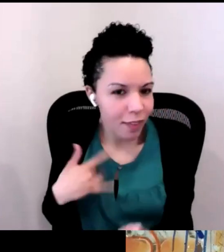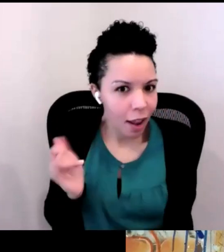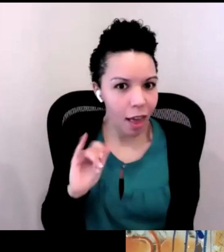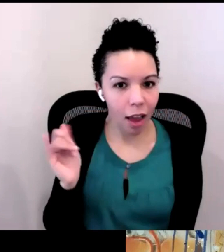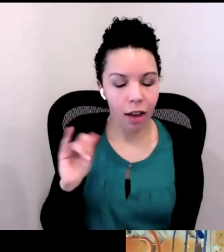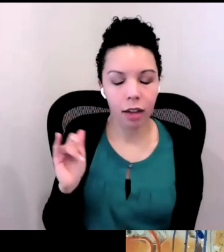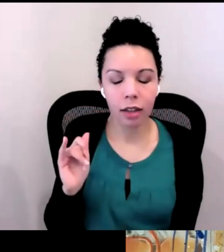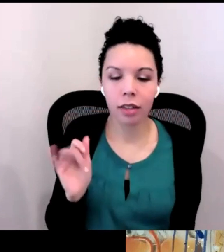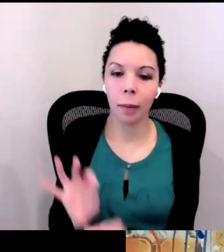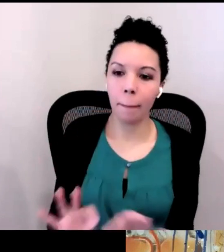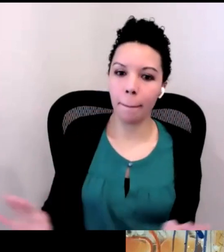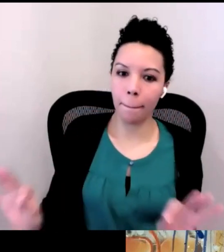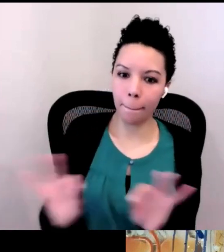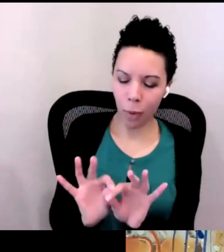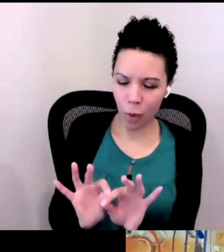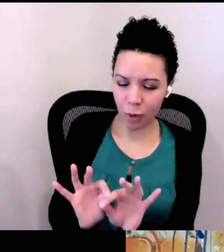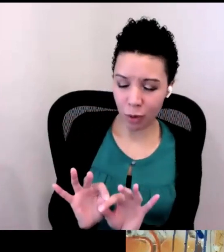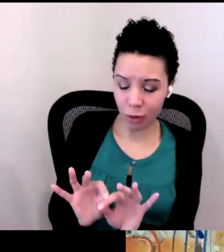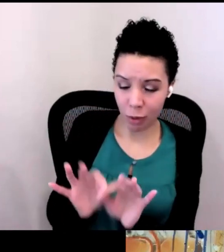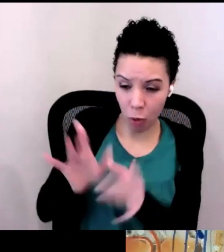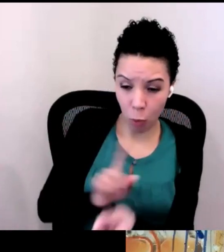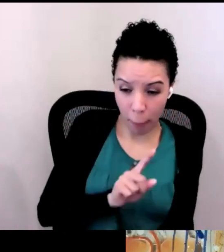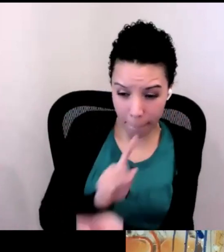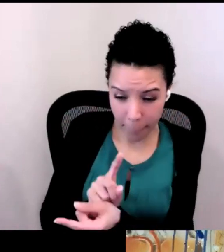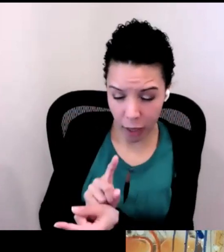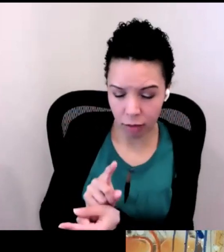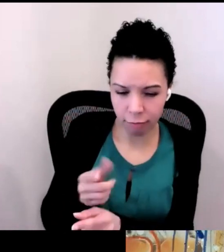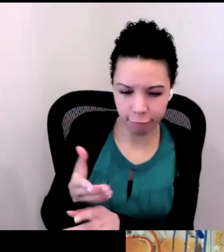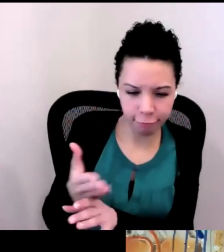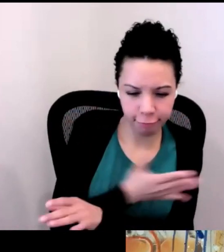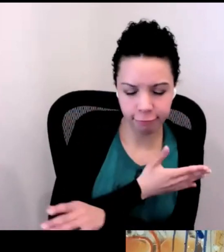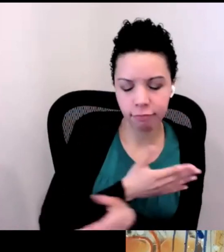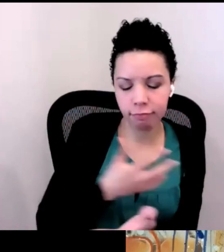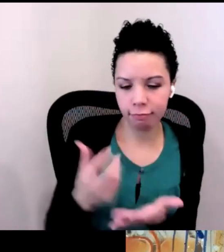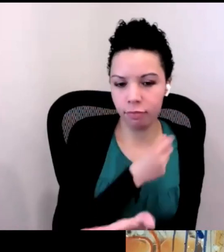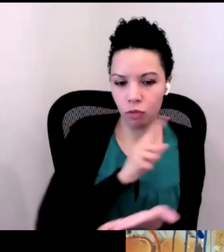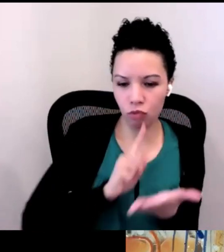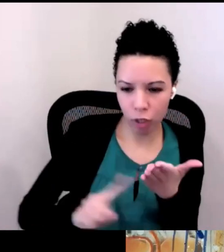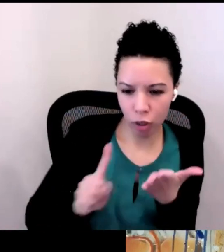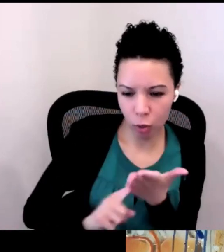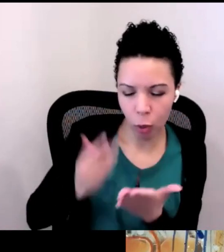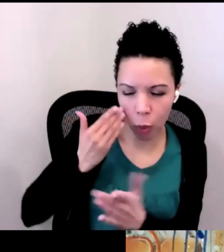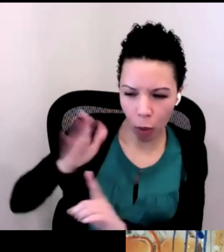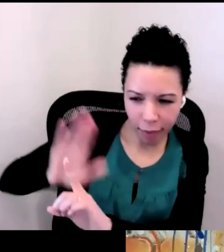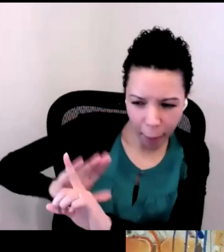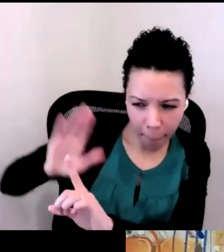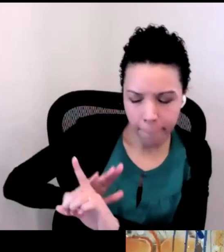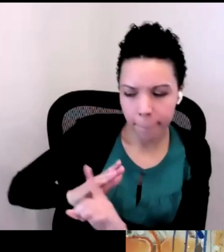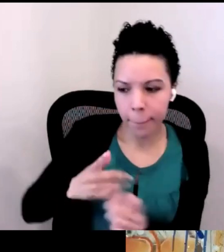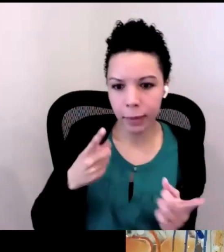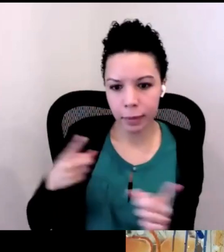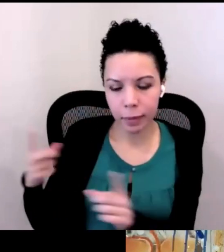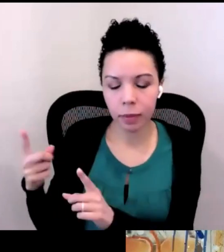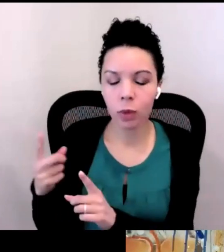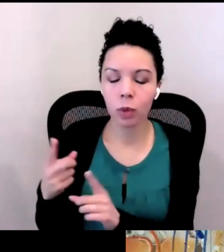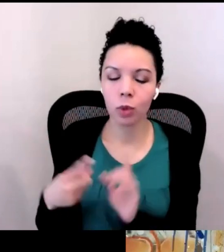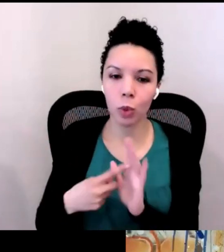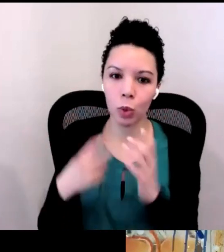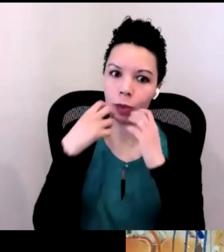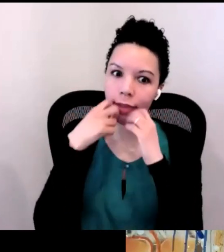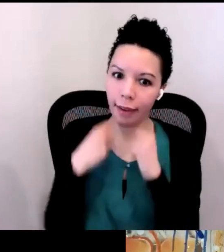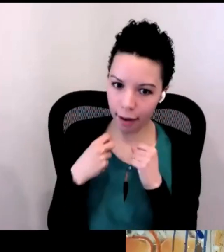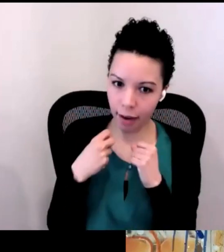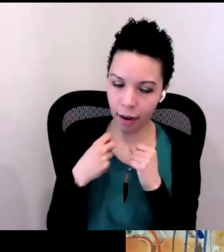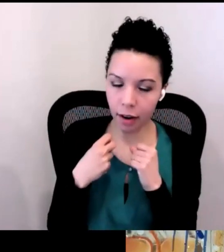you're speaking to just helps move conversation along, and also shows that you actually care enough about why you're showing up.